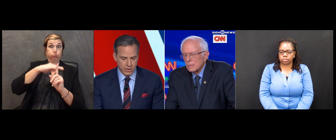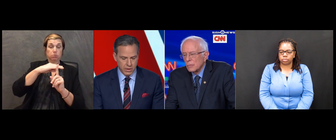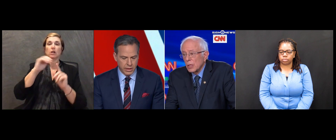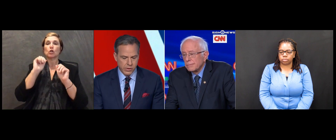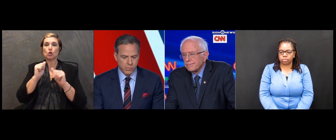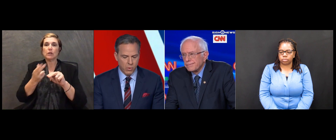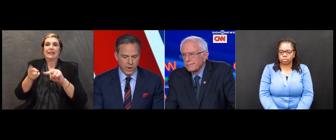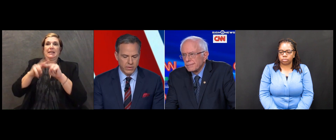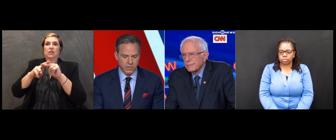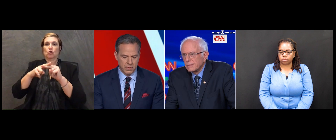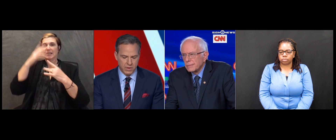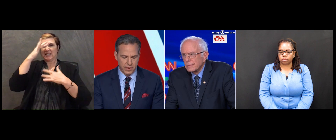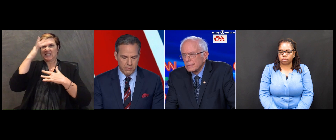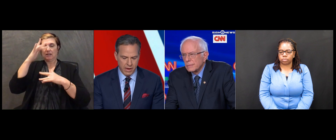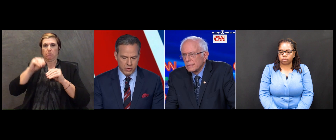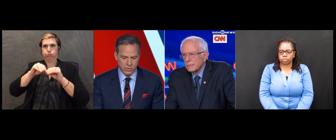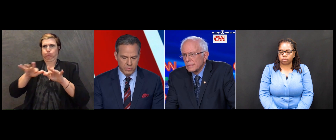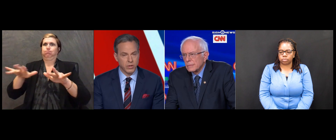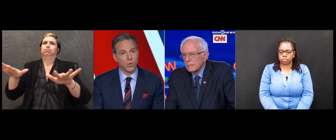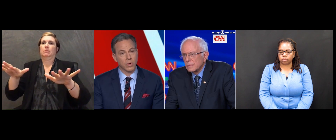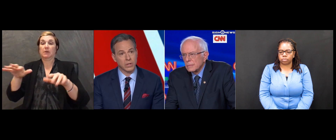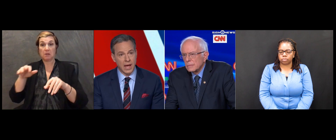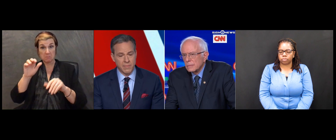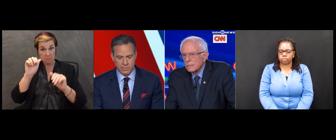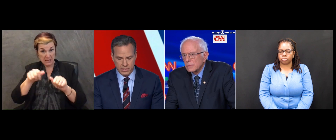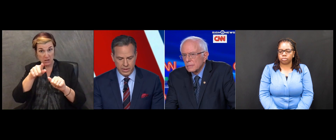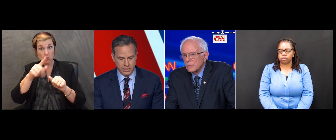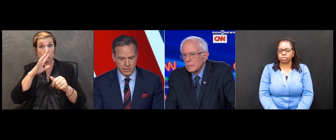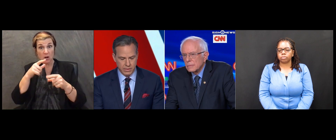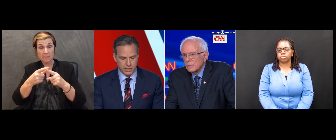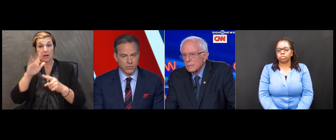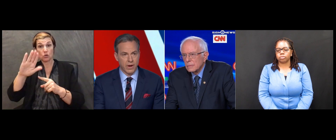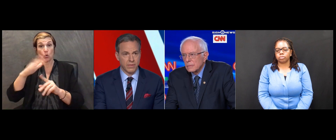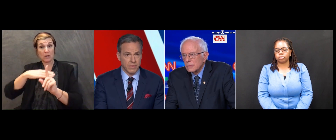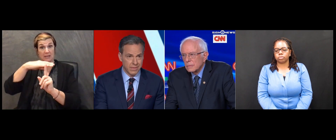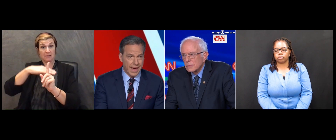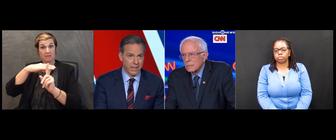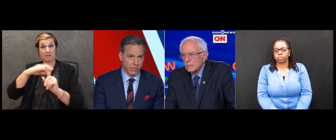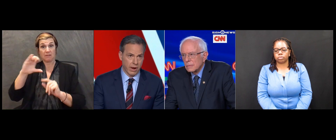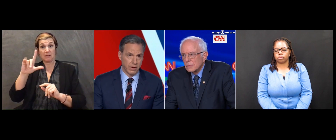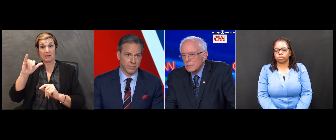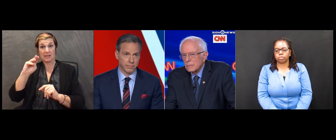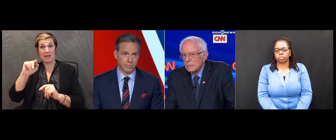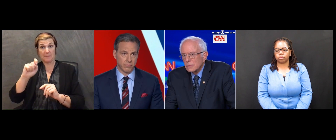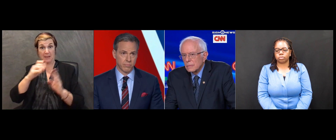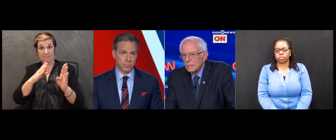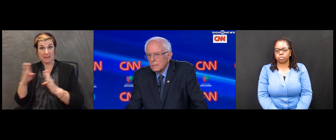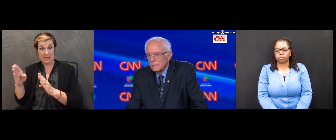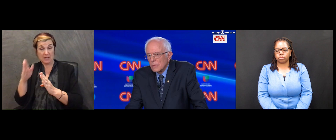diseases. Can you point to specific measures in your climate plan that address that threat?